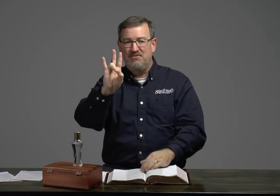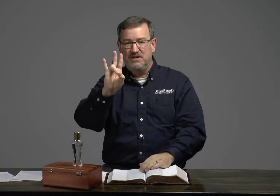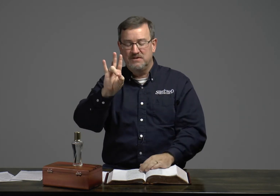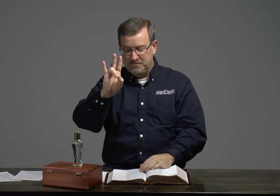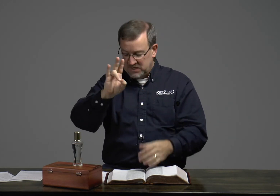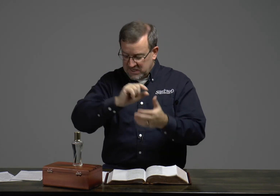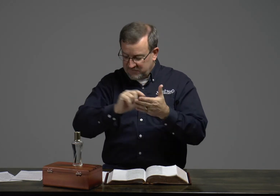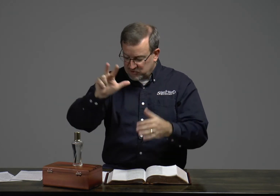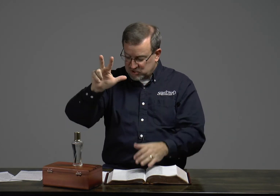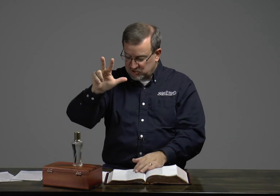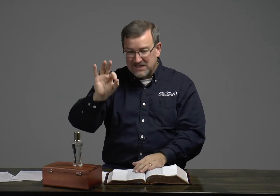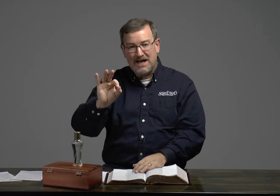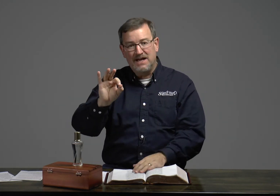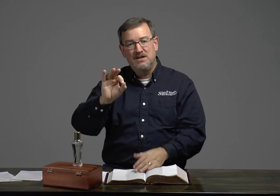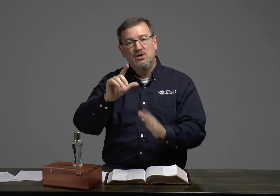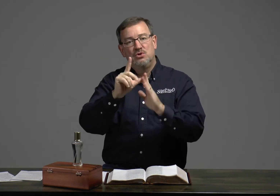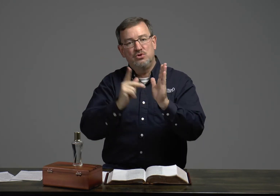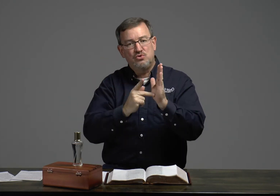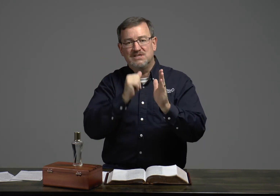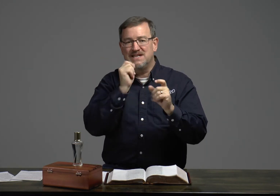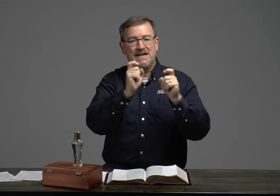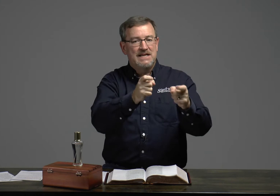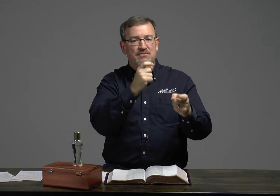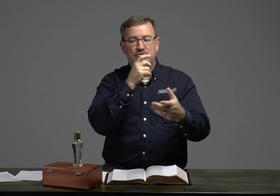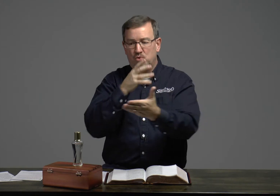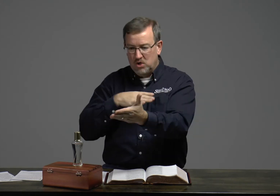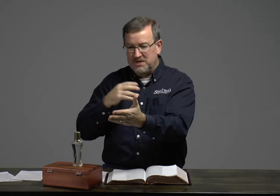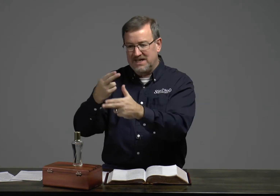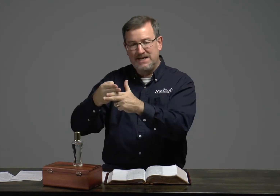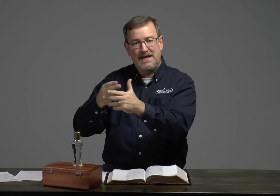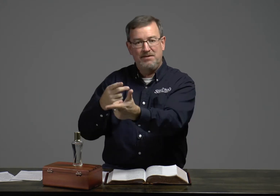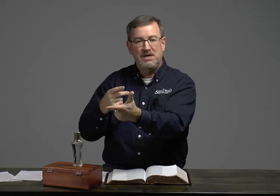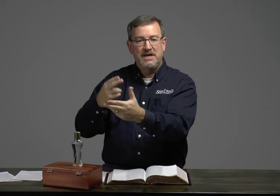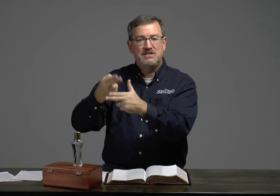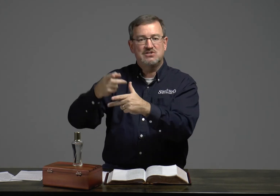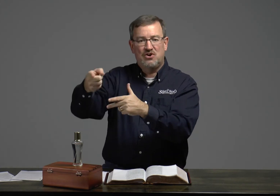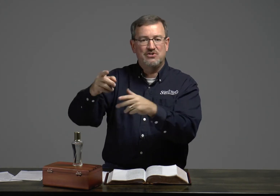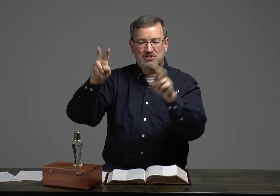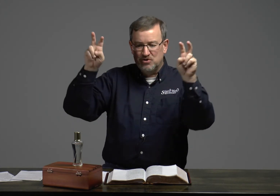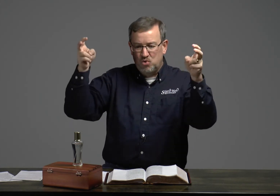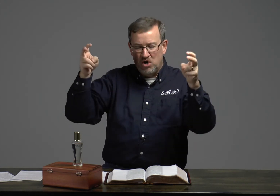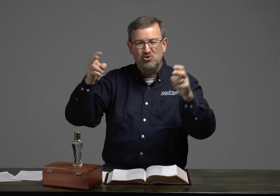7, and verse 39, Luke does not give the woman a name. He just calls her, quote,